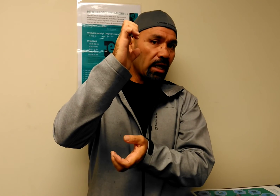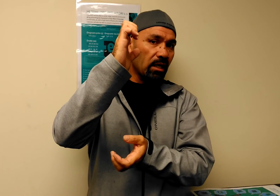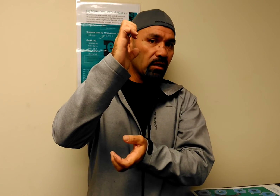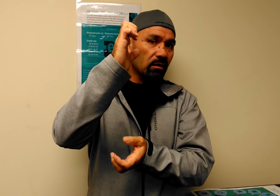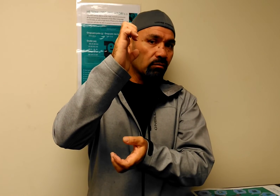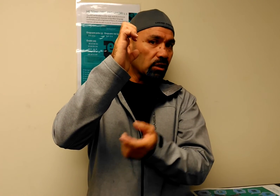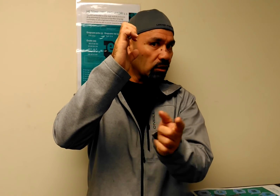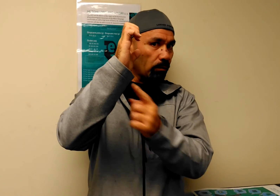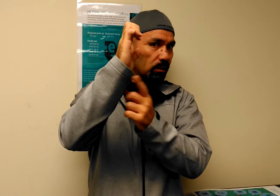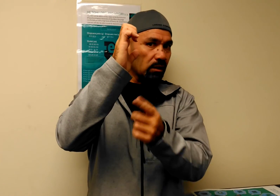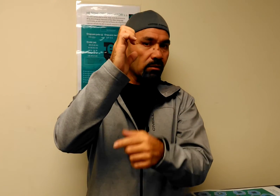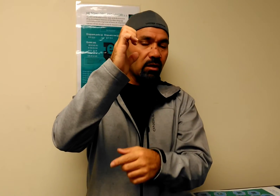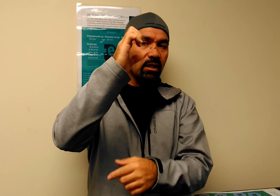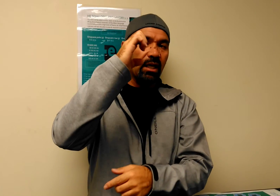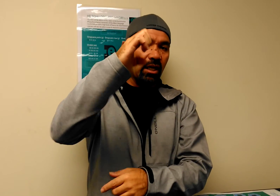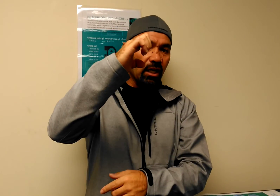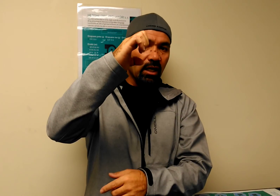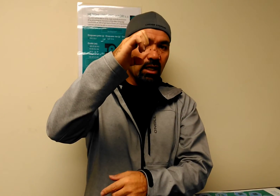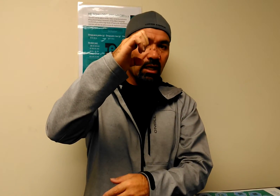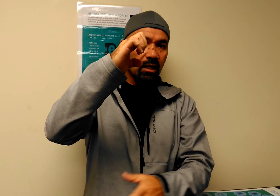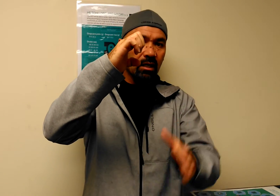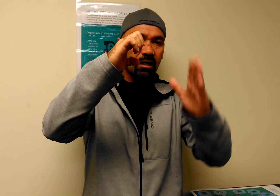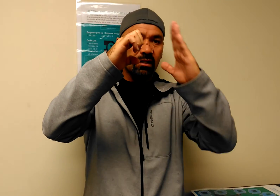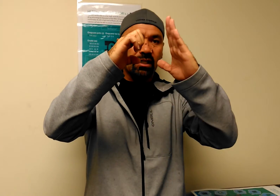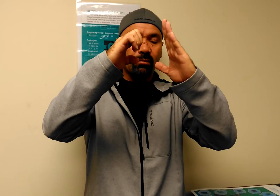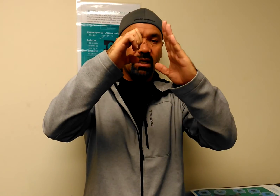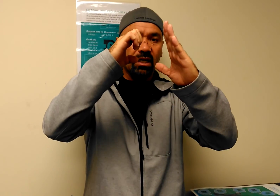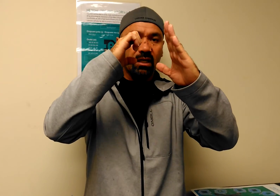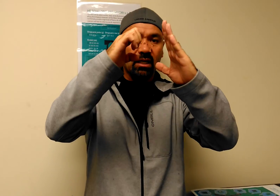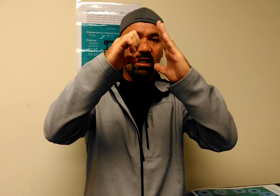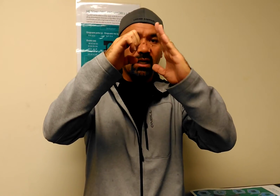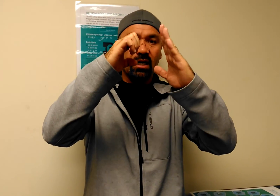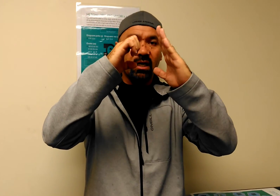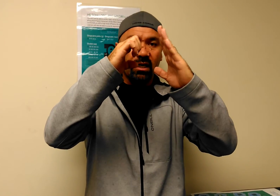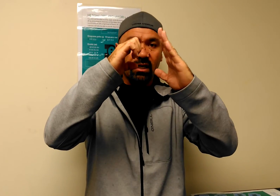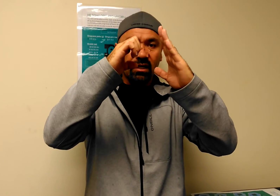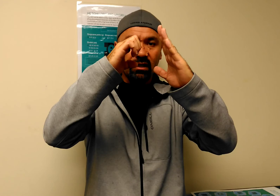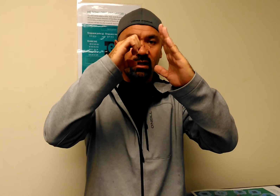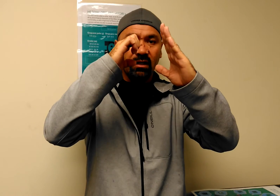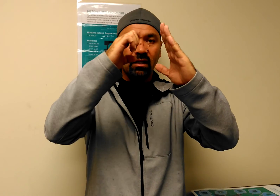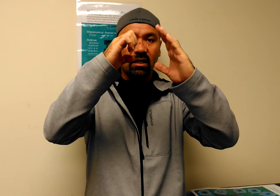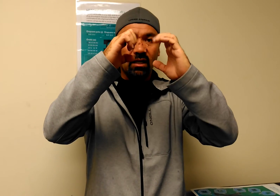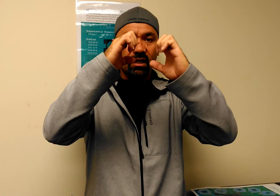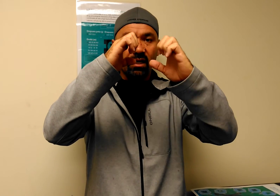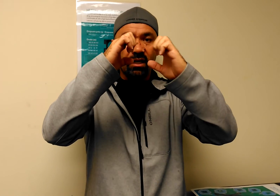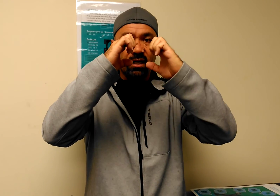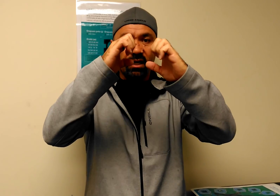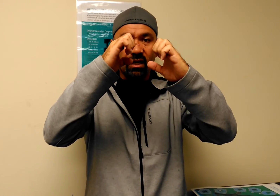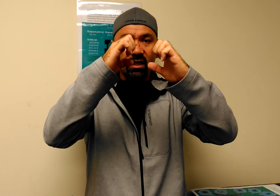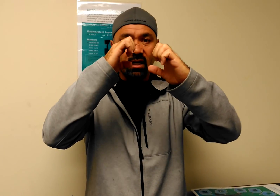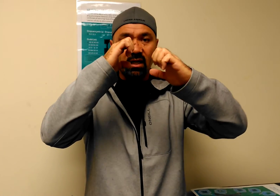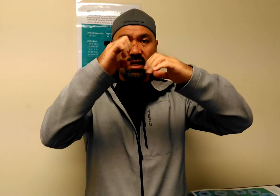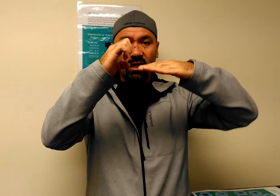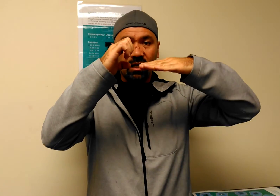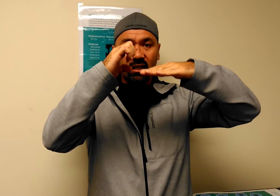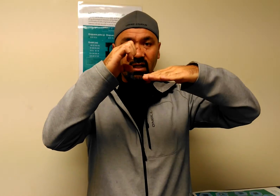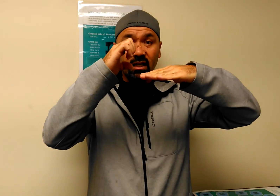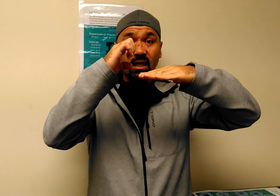hand, which is opposite to mine, e. Same again, e, a, ea, e, I,